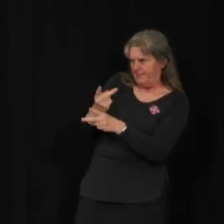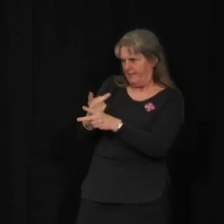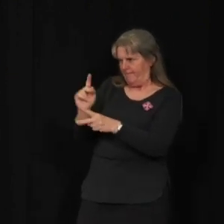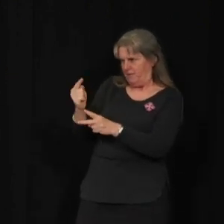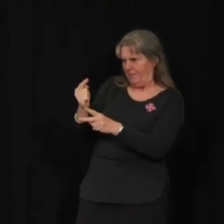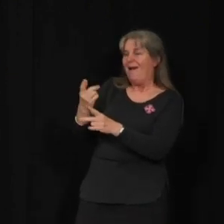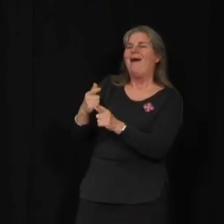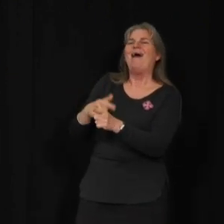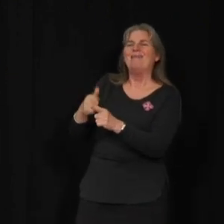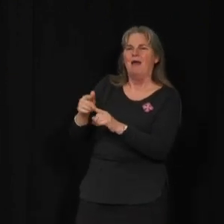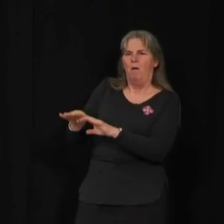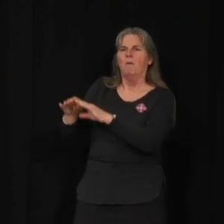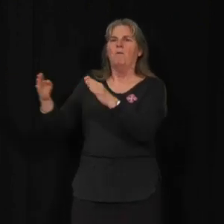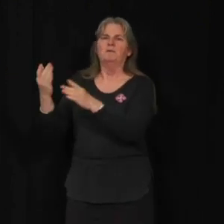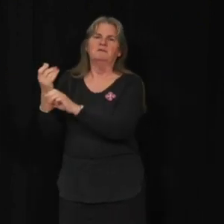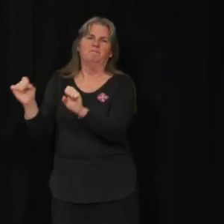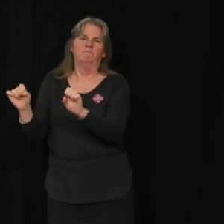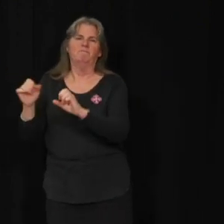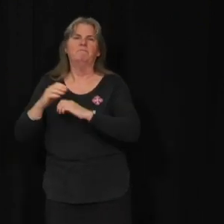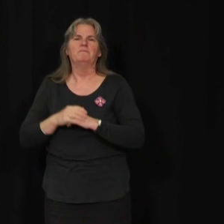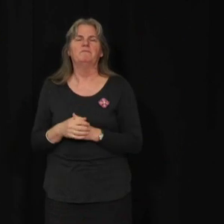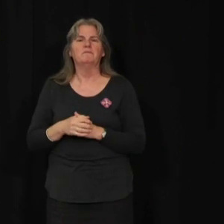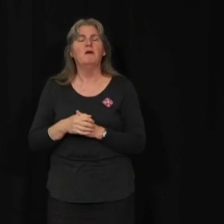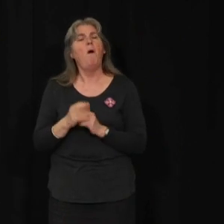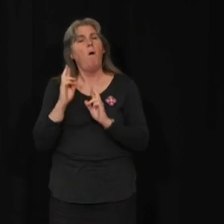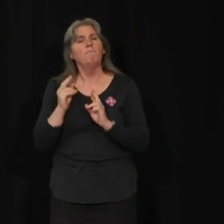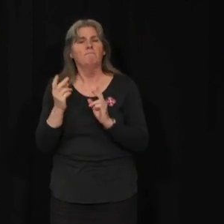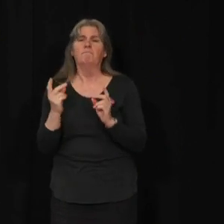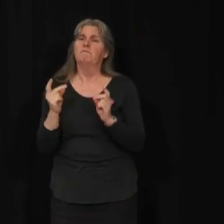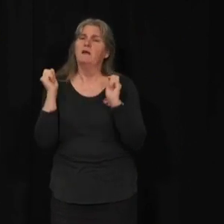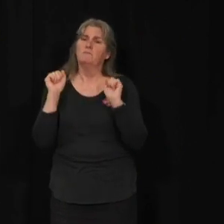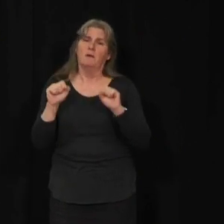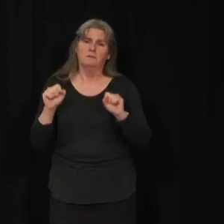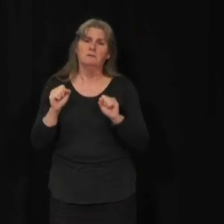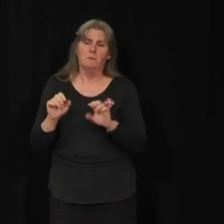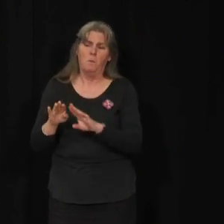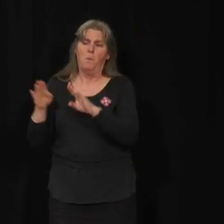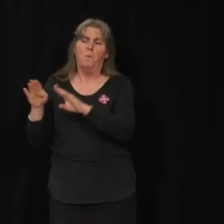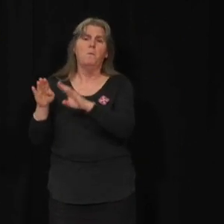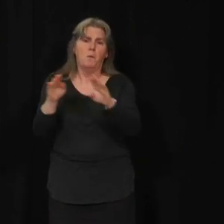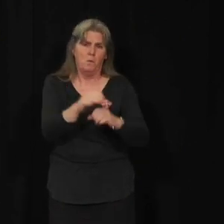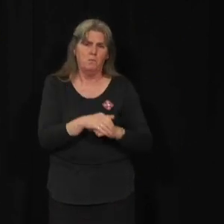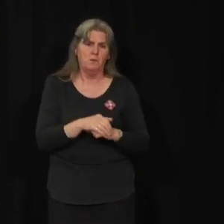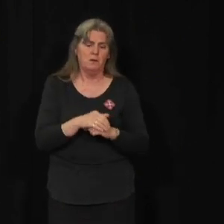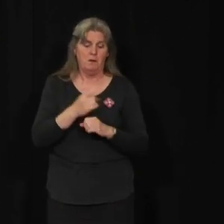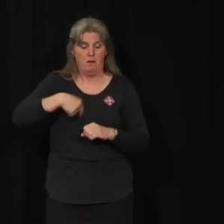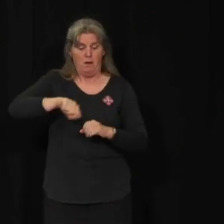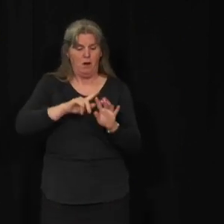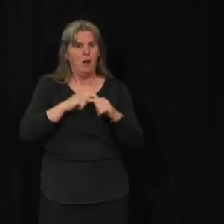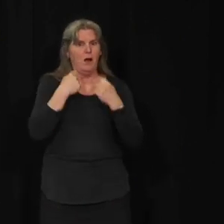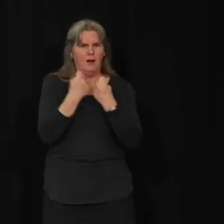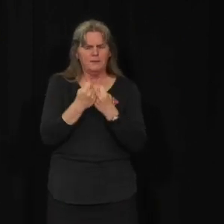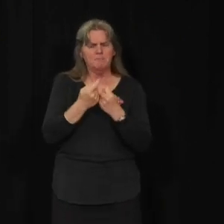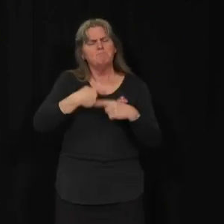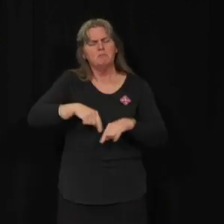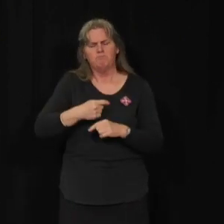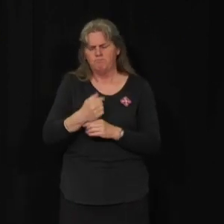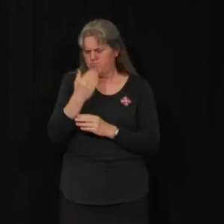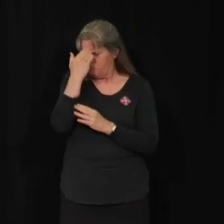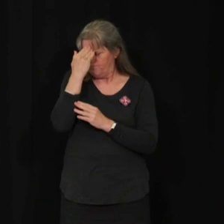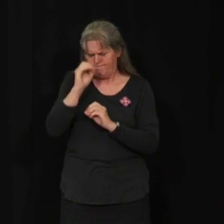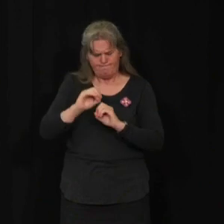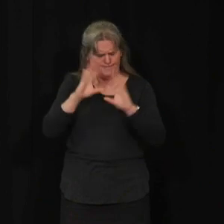this work will need to happen quickly, and I have confidence that the teams working on this understand how important this